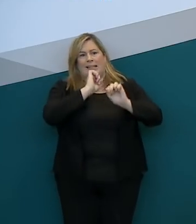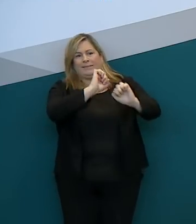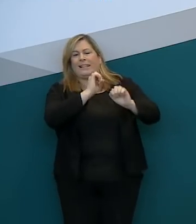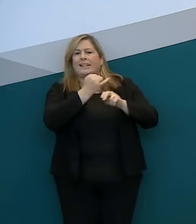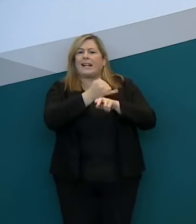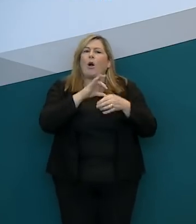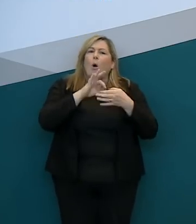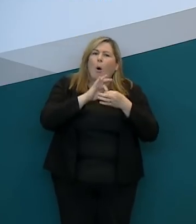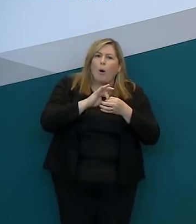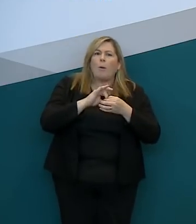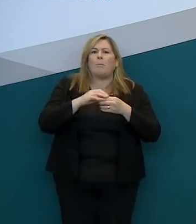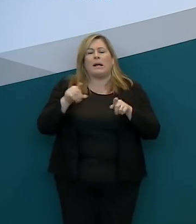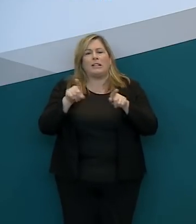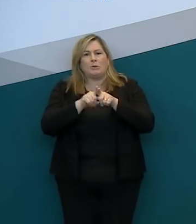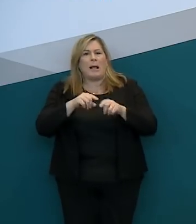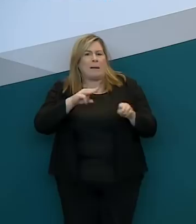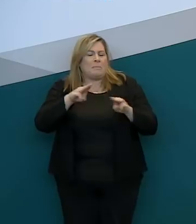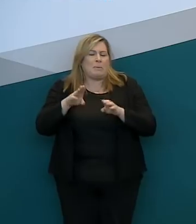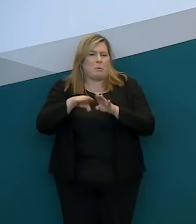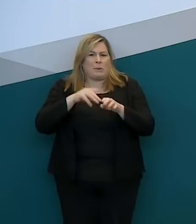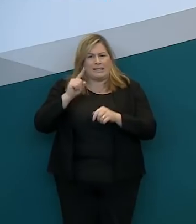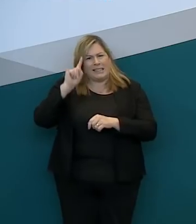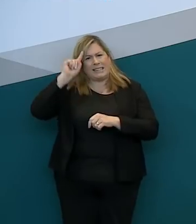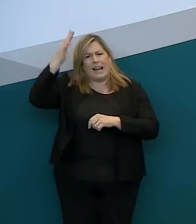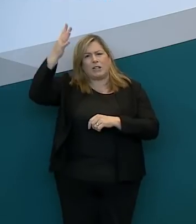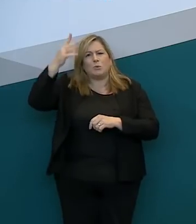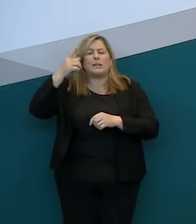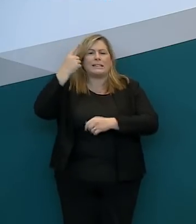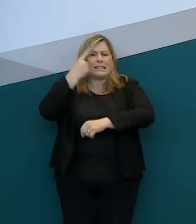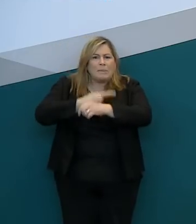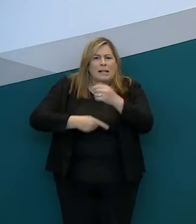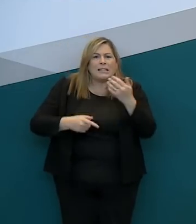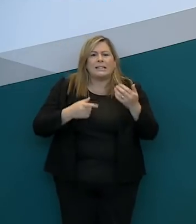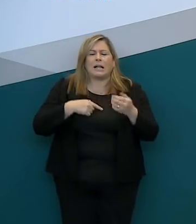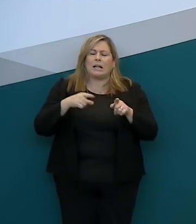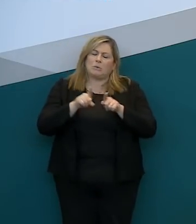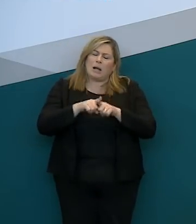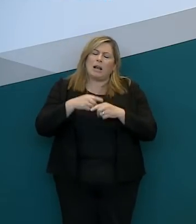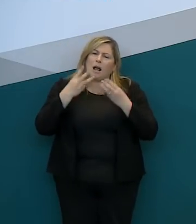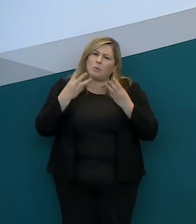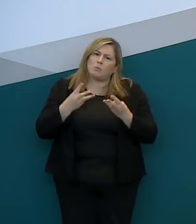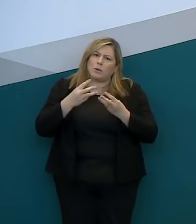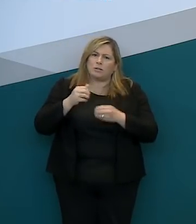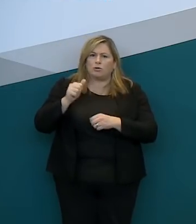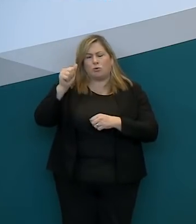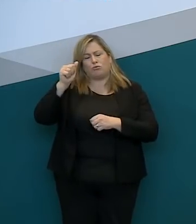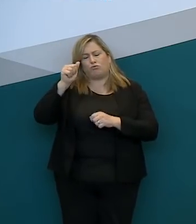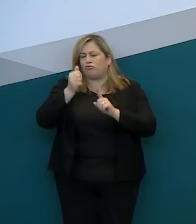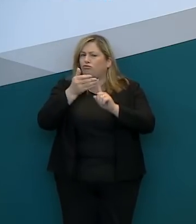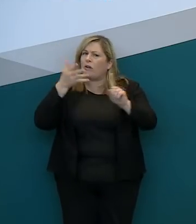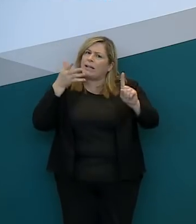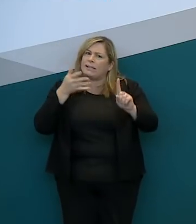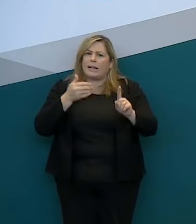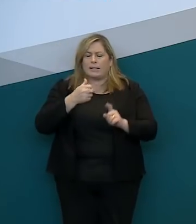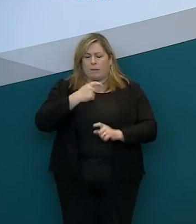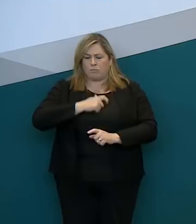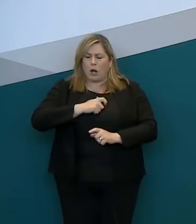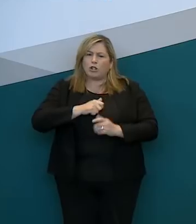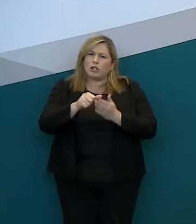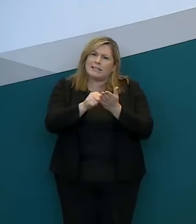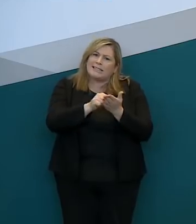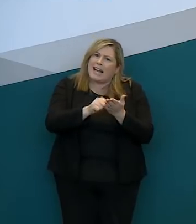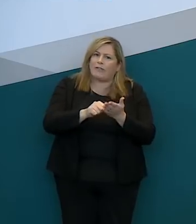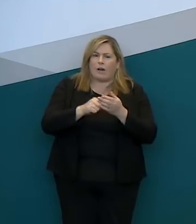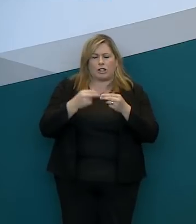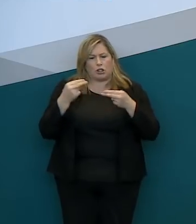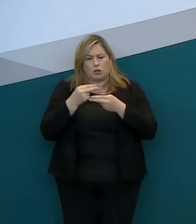intellectual disabilities. I'd also like to acknowledge the personal sacrifices that nurses have made in the response to dealing with